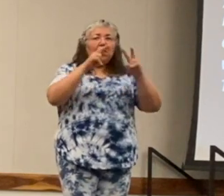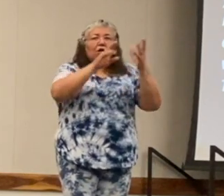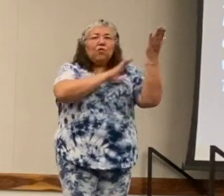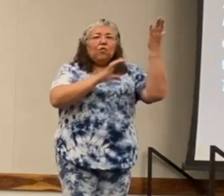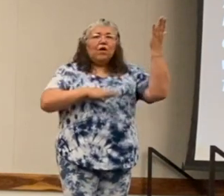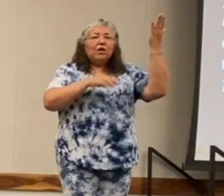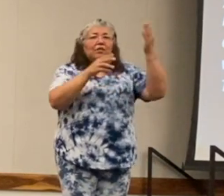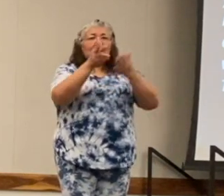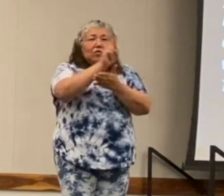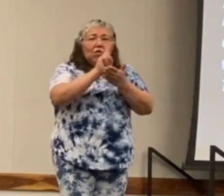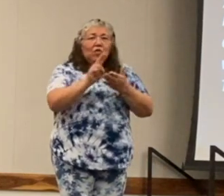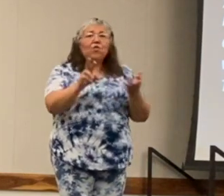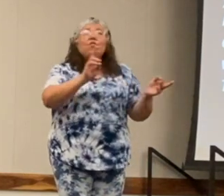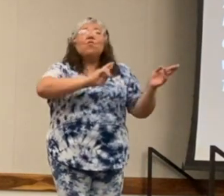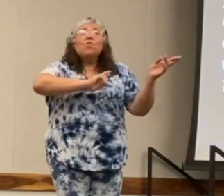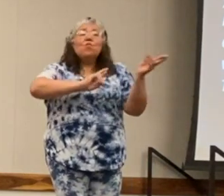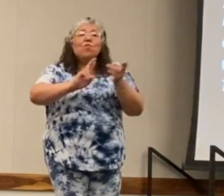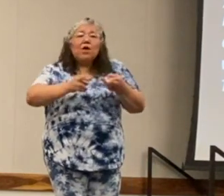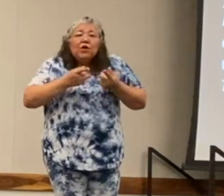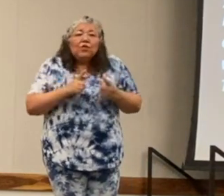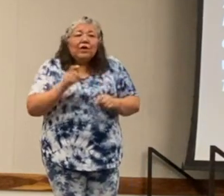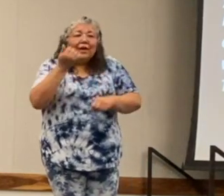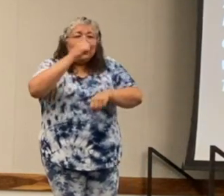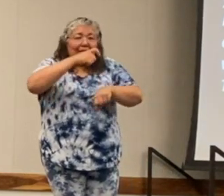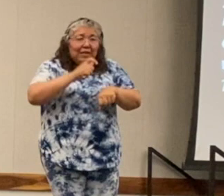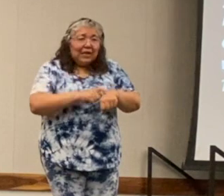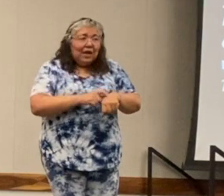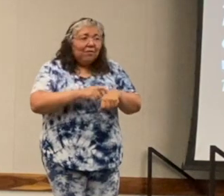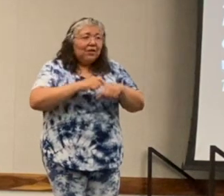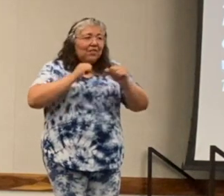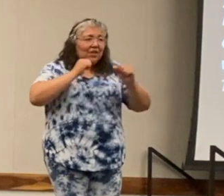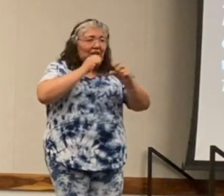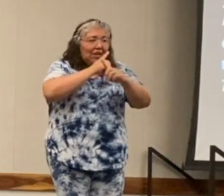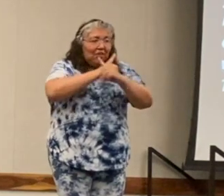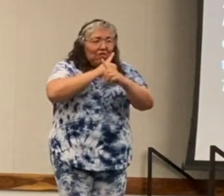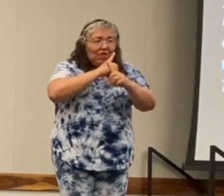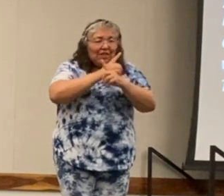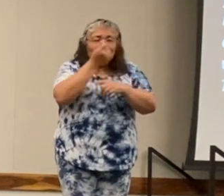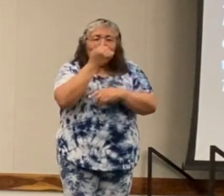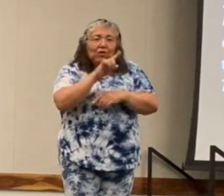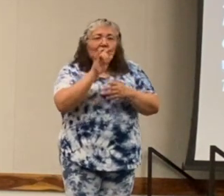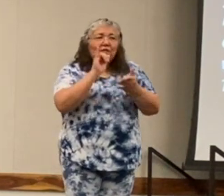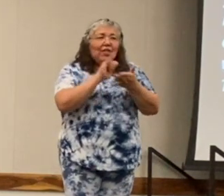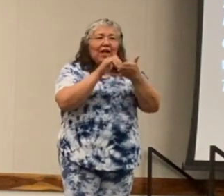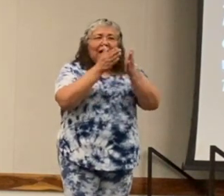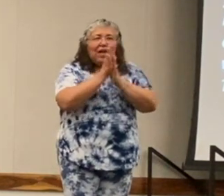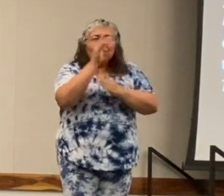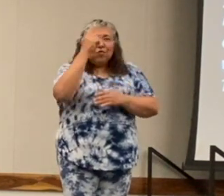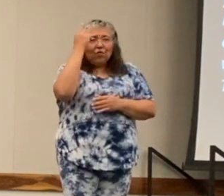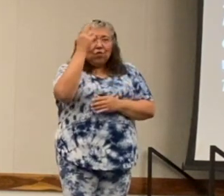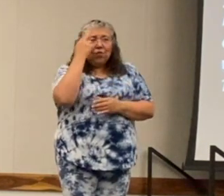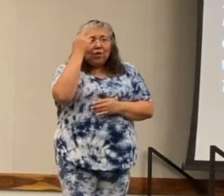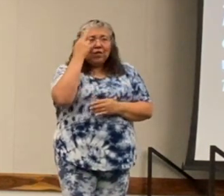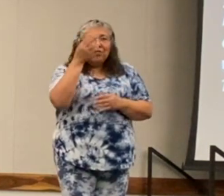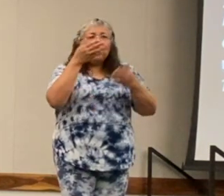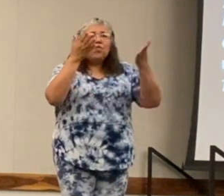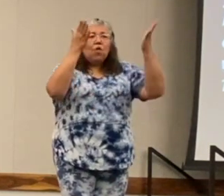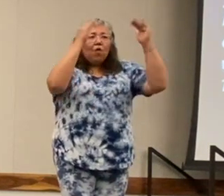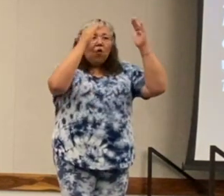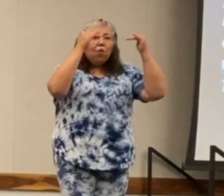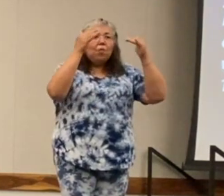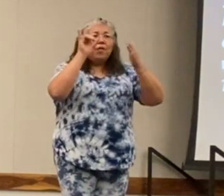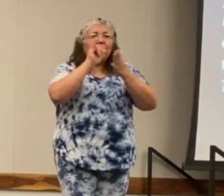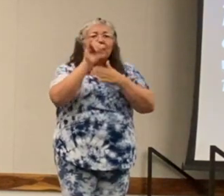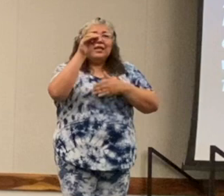this. Ready at any time to give a defense to anyone who asks you for a reason for the hope that is